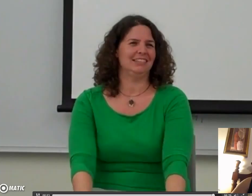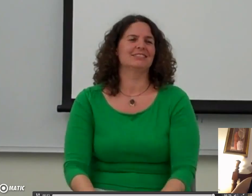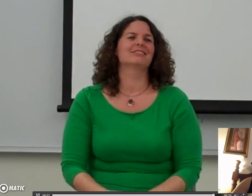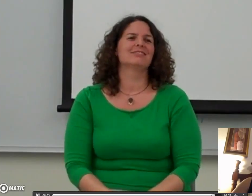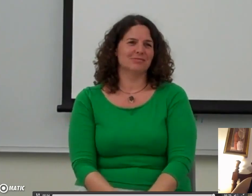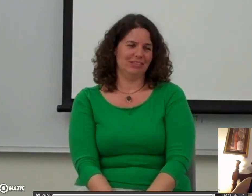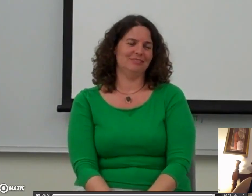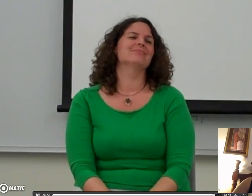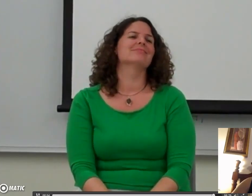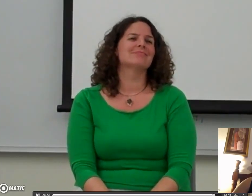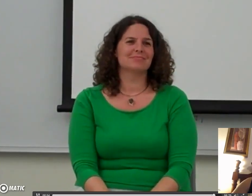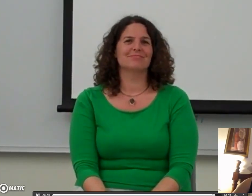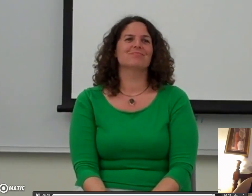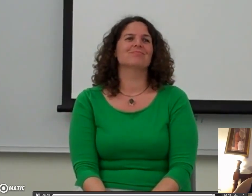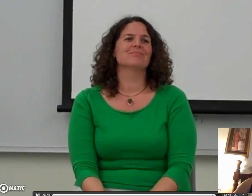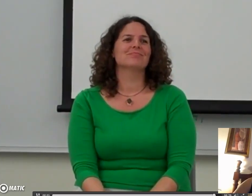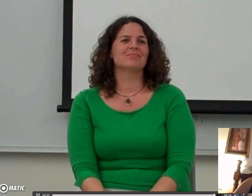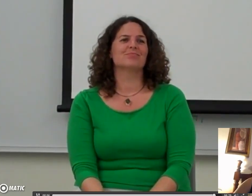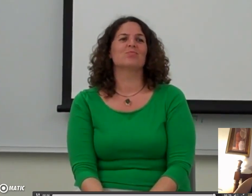Yes, I mean, everything was frozen.